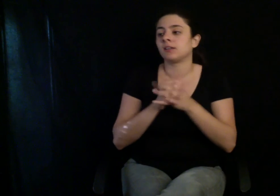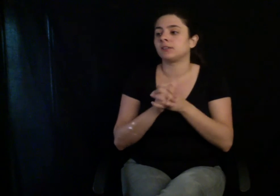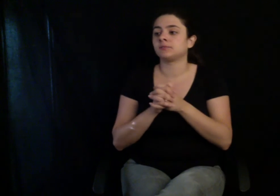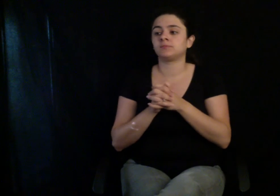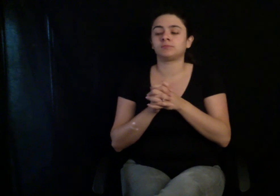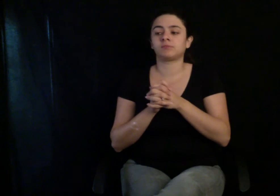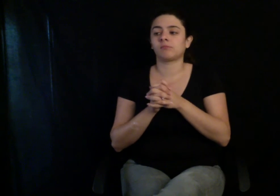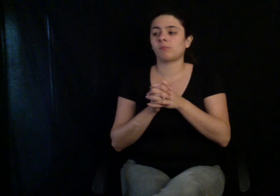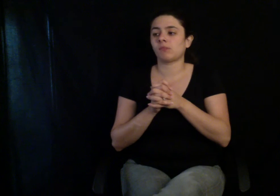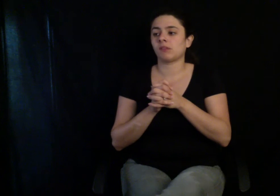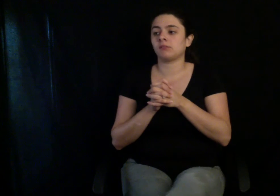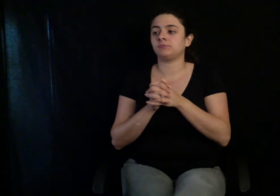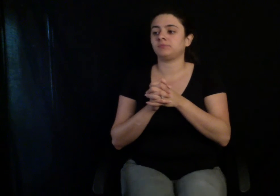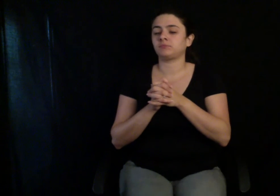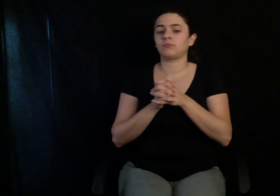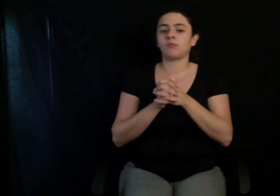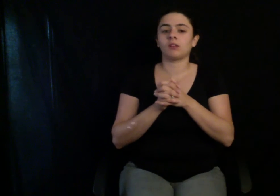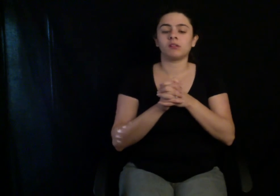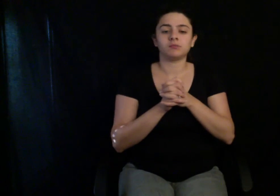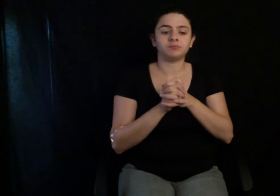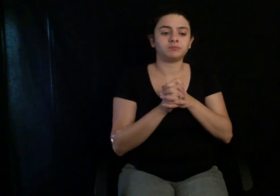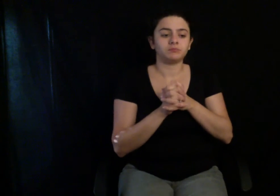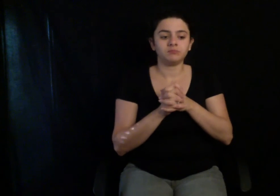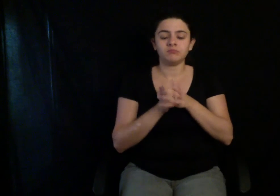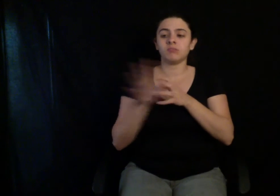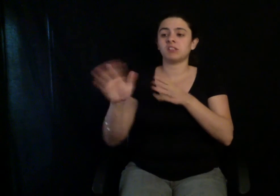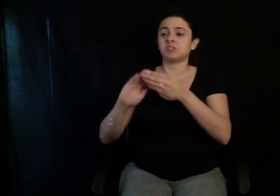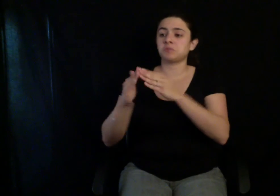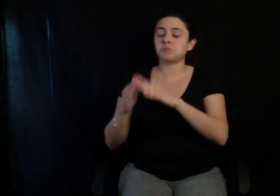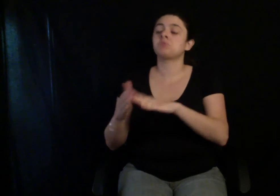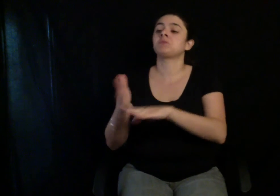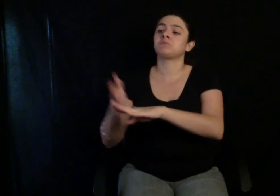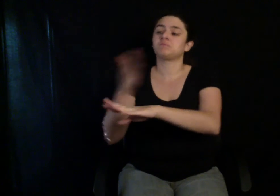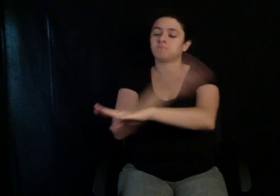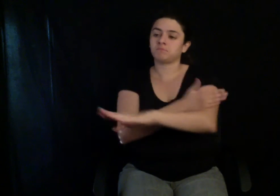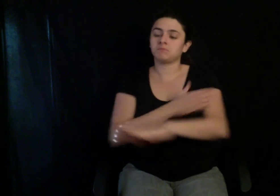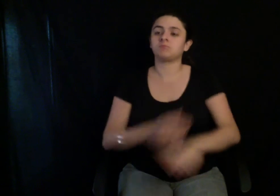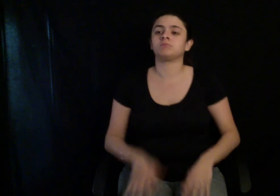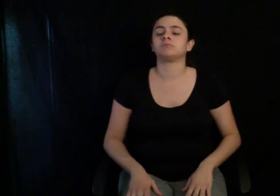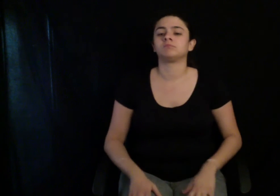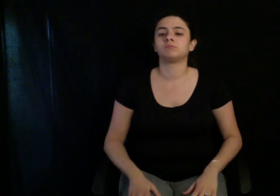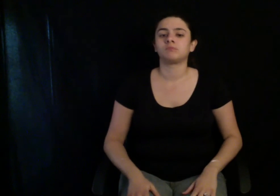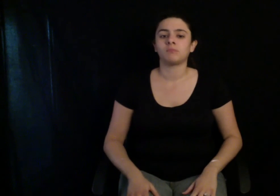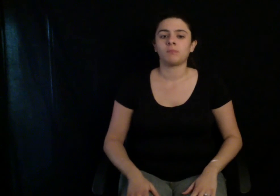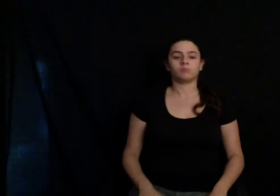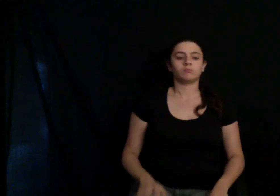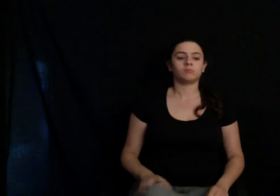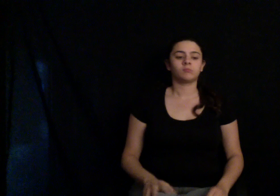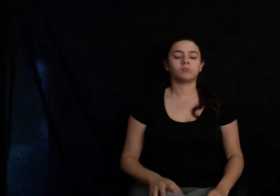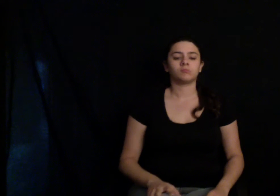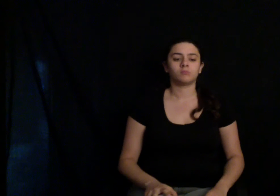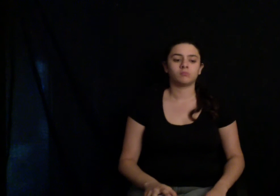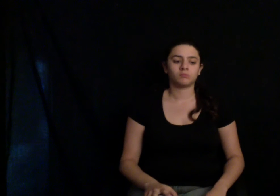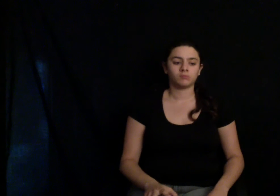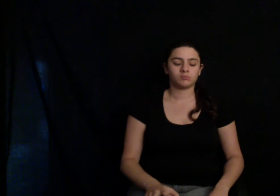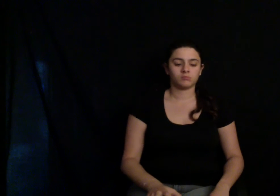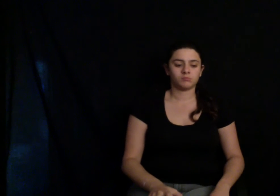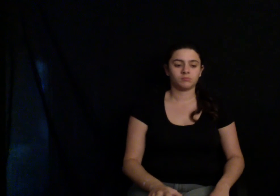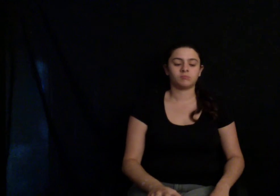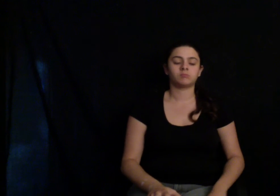all of the communities that he hosted. So he was, the two biggest I would say are most of the actors for each of those shows. He set